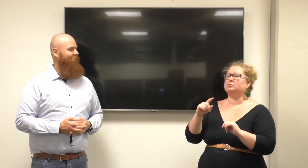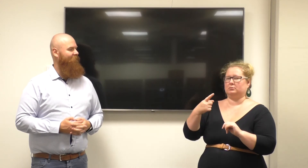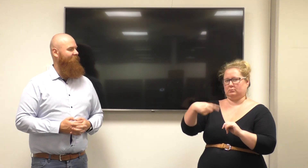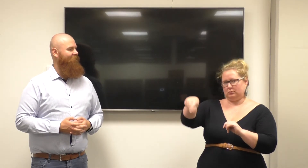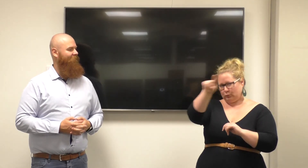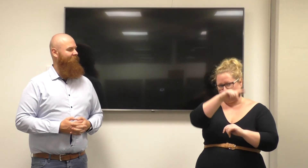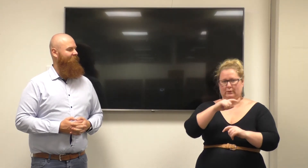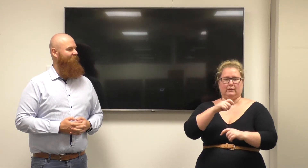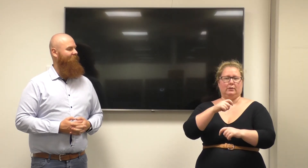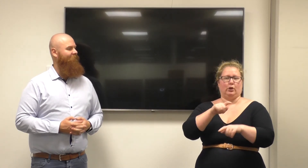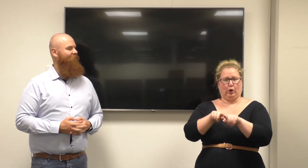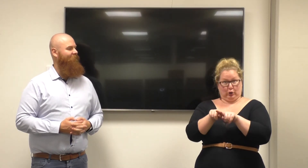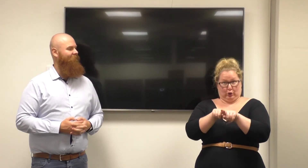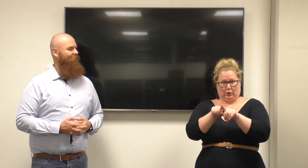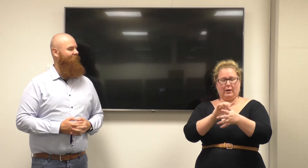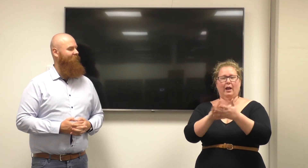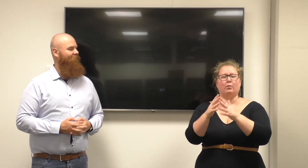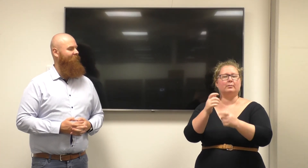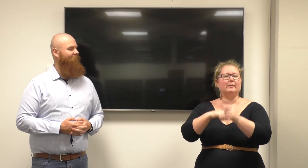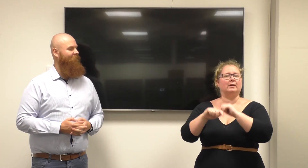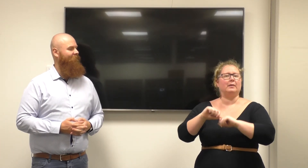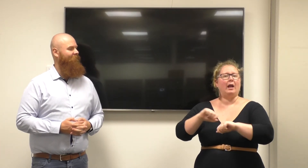course is that you will all learn